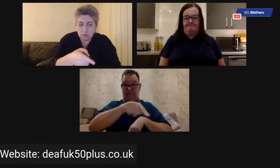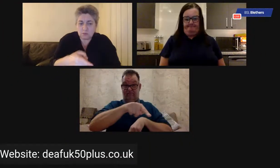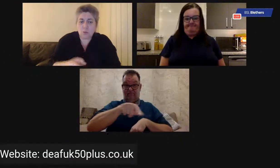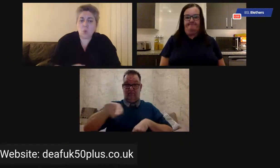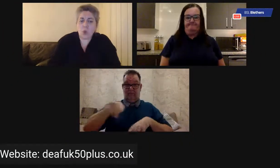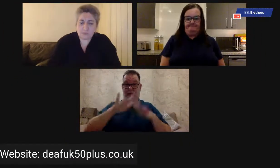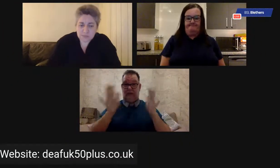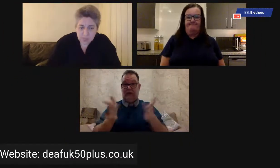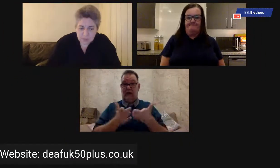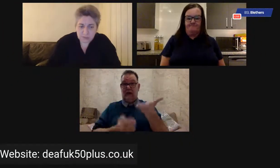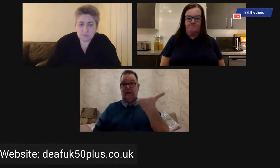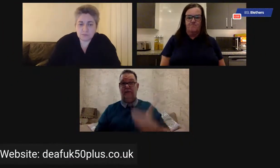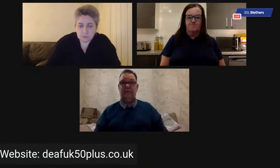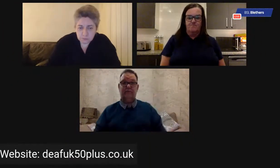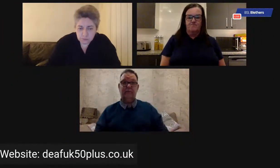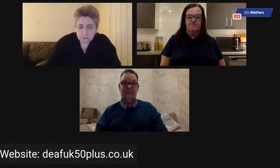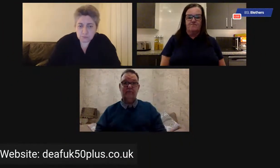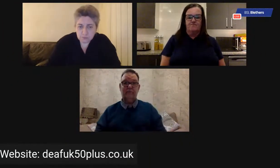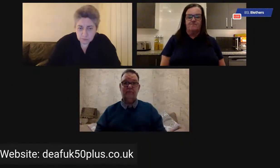a holiday this year,